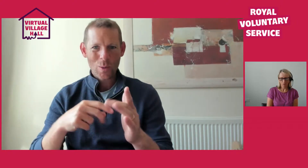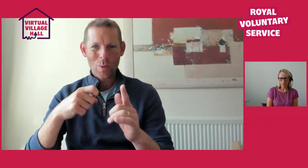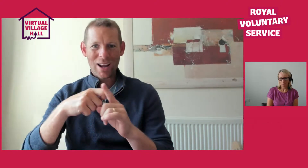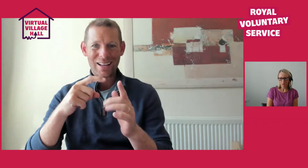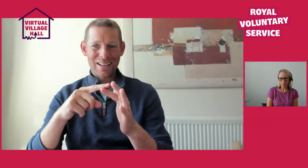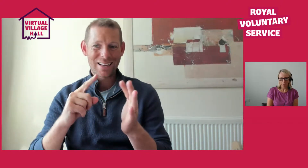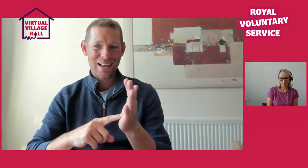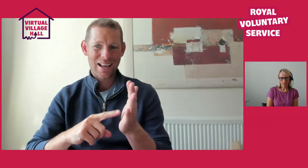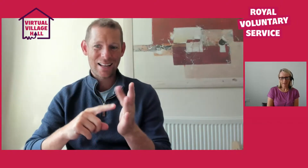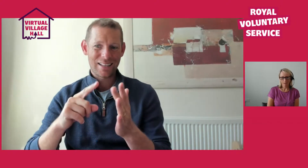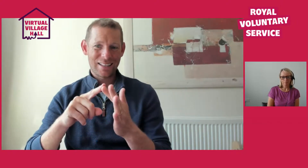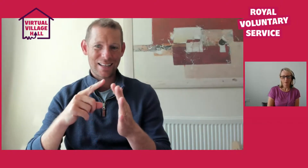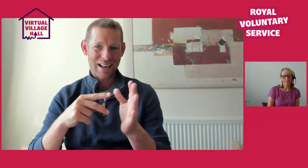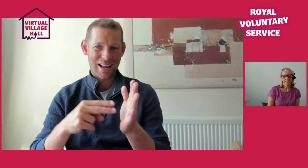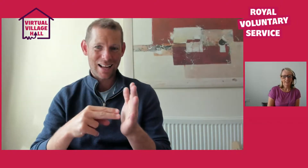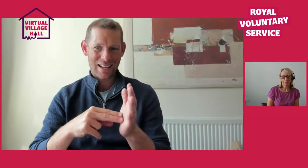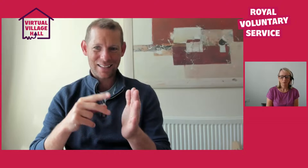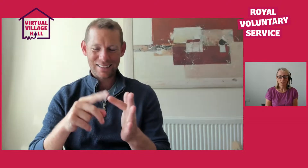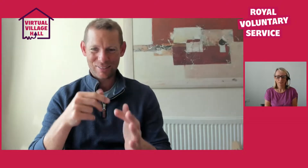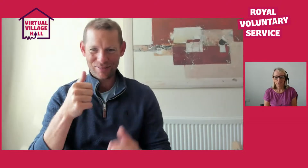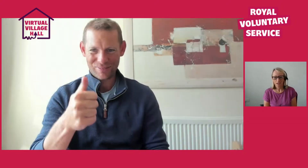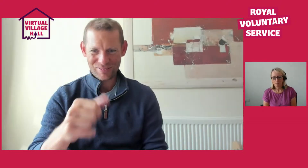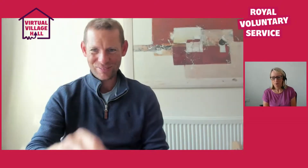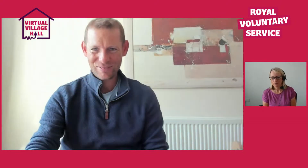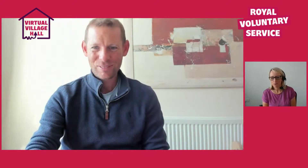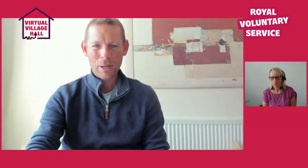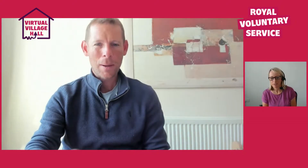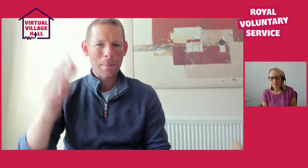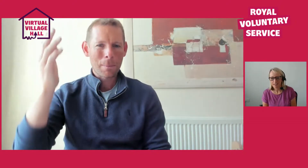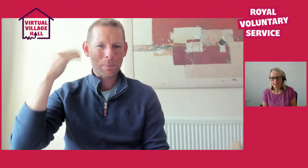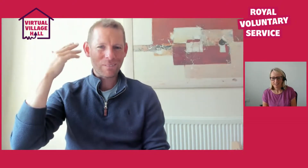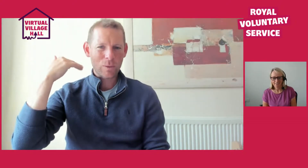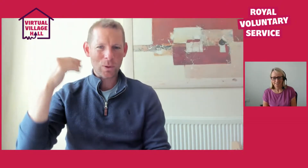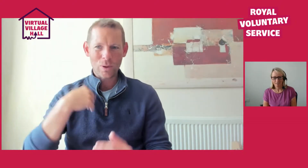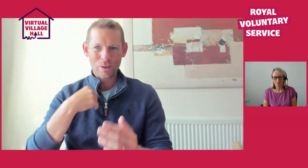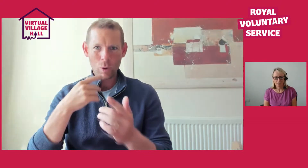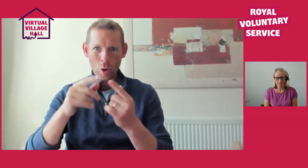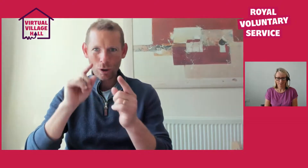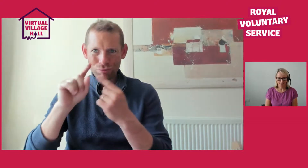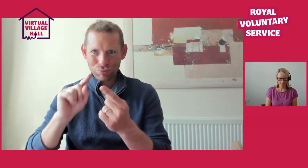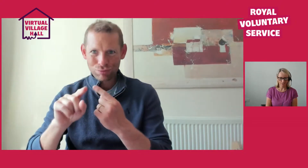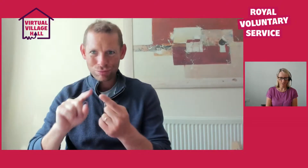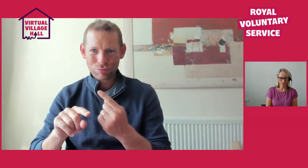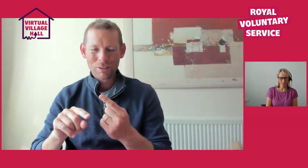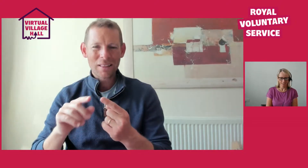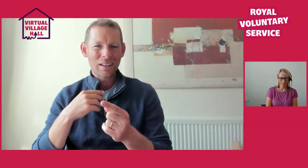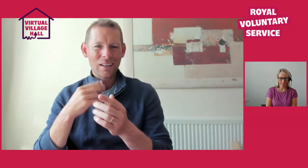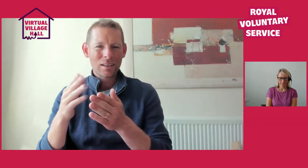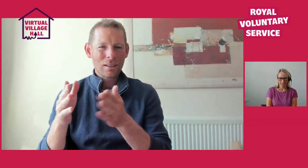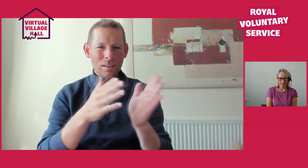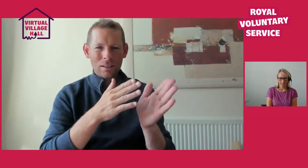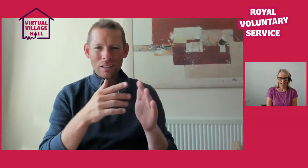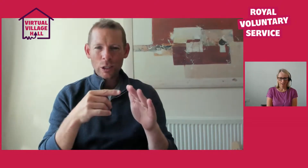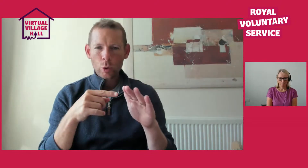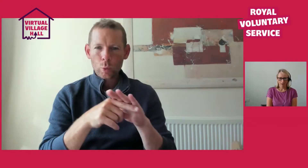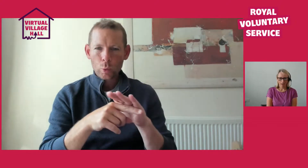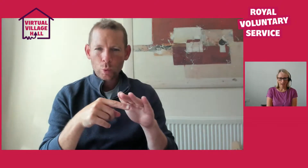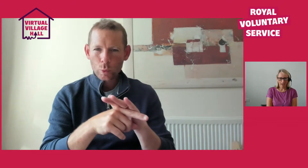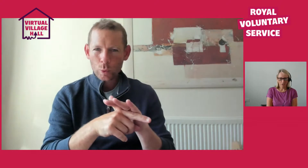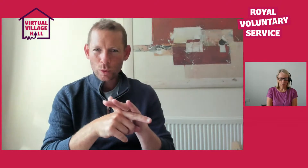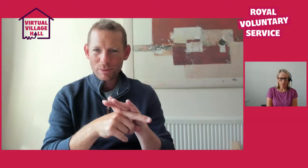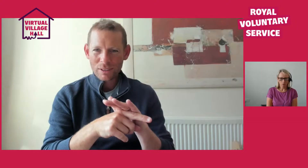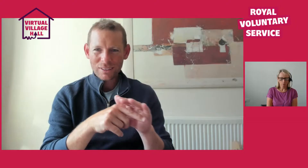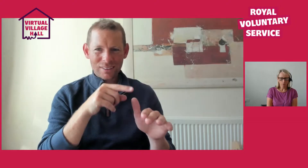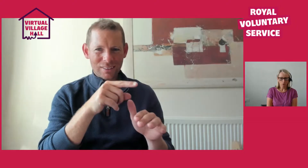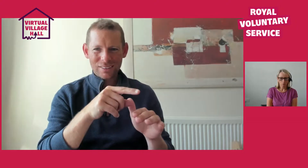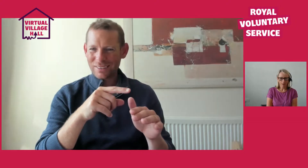Thank you for the 2 people that have been using the chat box, Joan and Kellyanne. Lovely to see your answers.